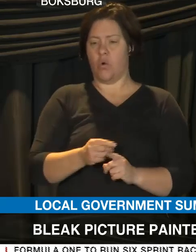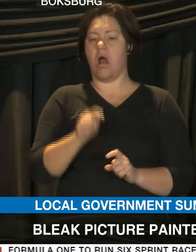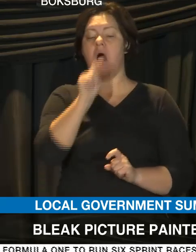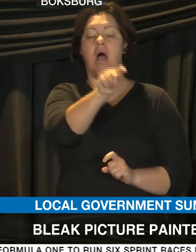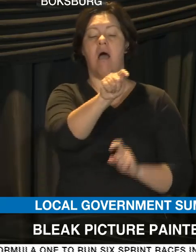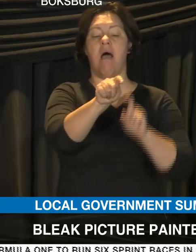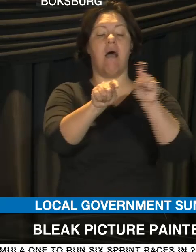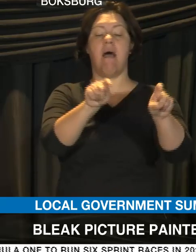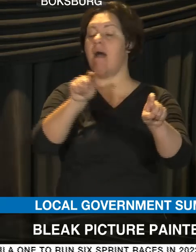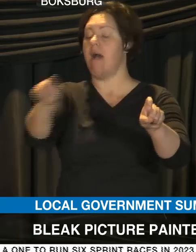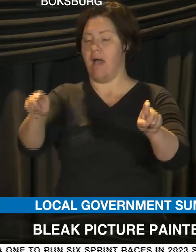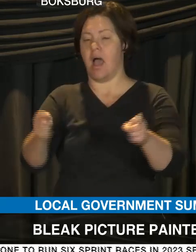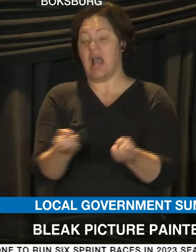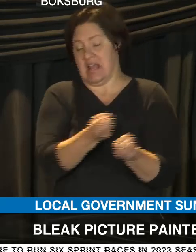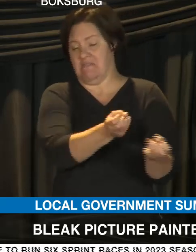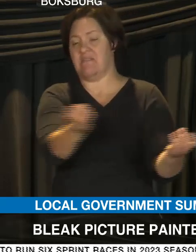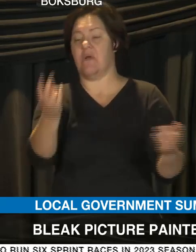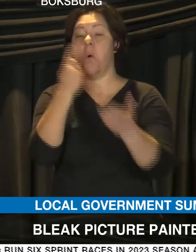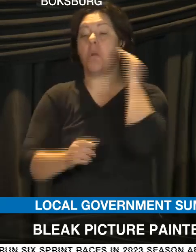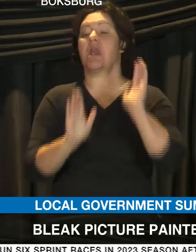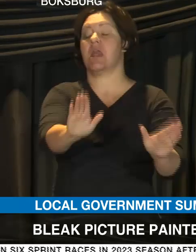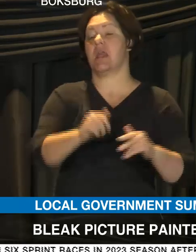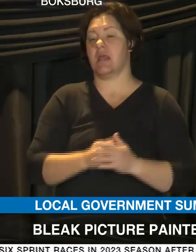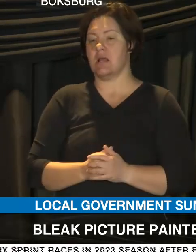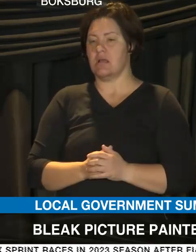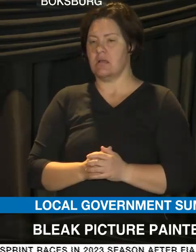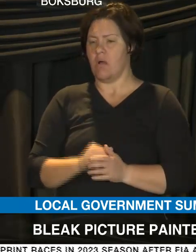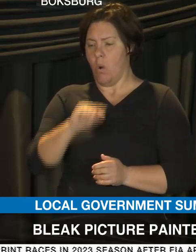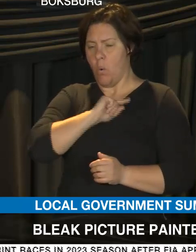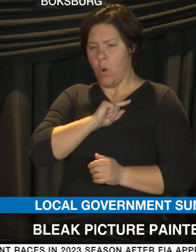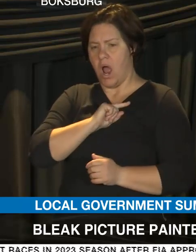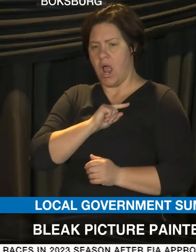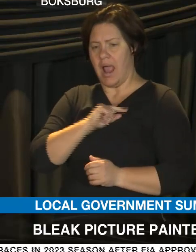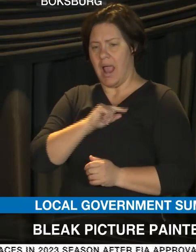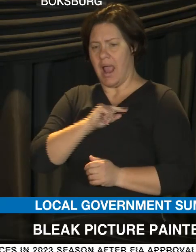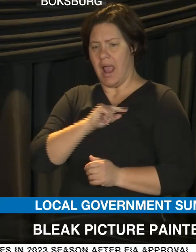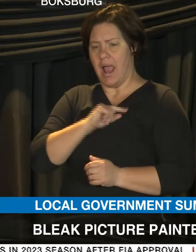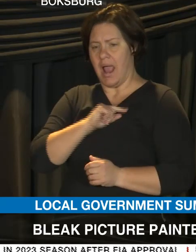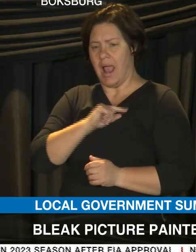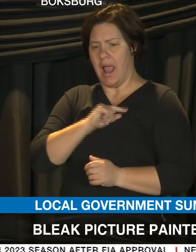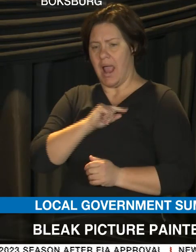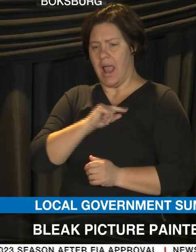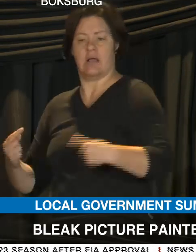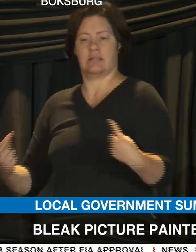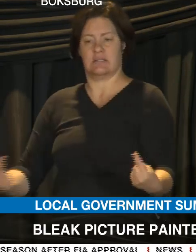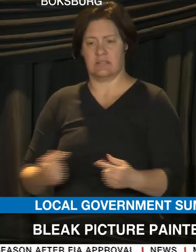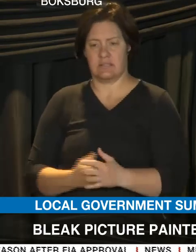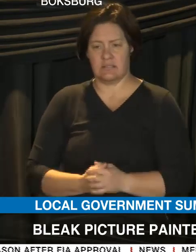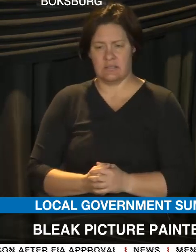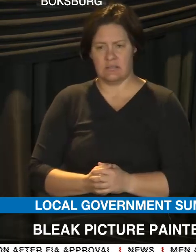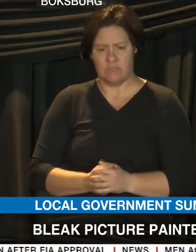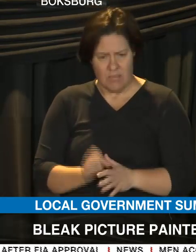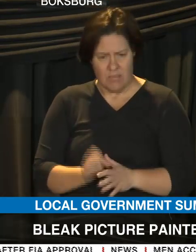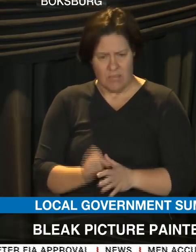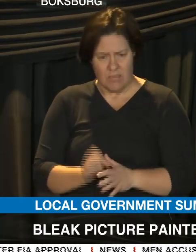few entities and companies where they've just captured the whole council. Now, I say this advisedly